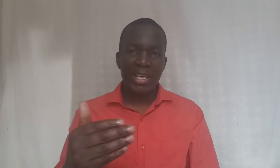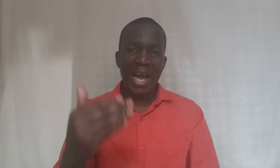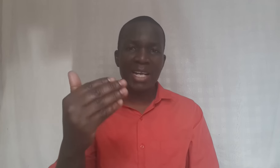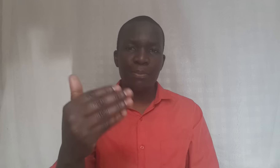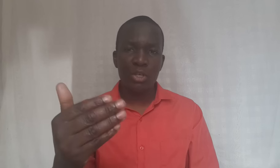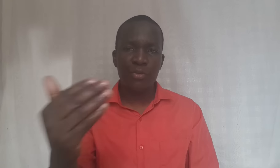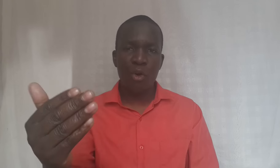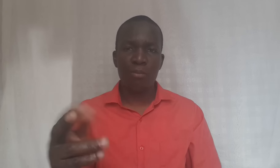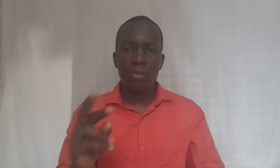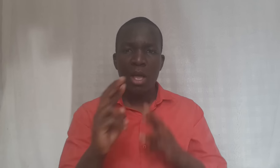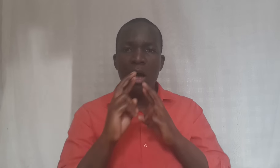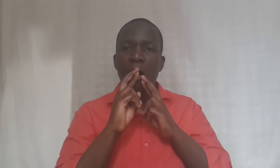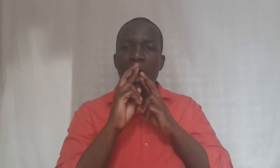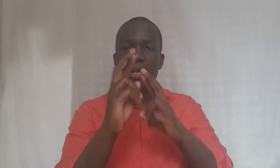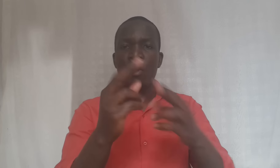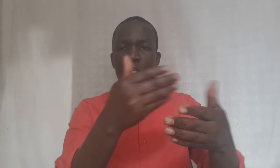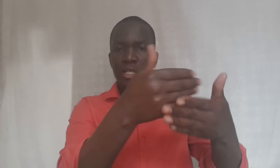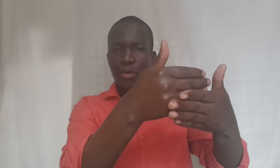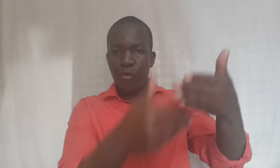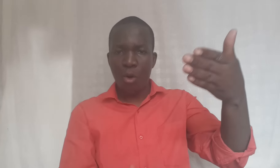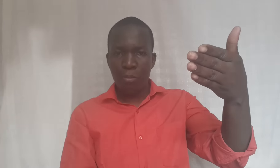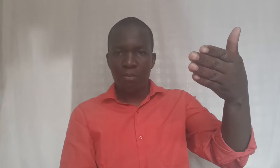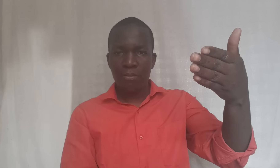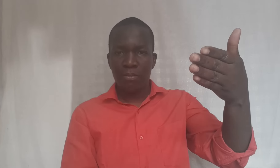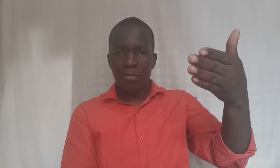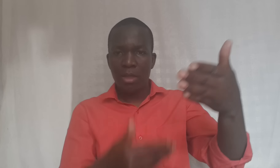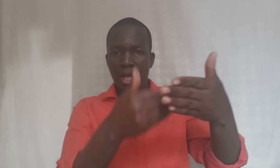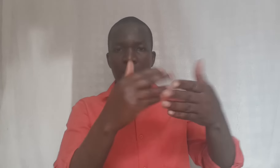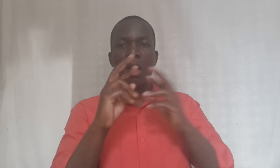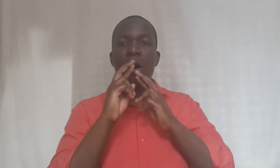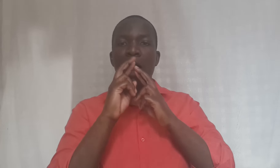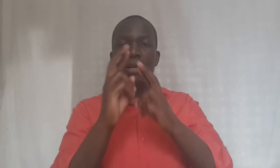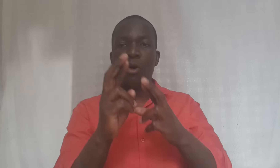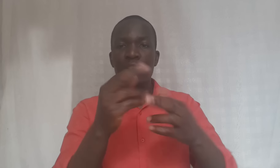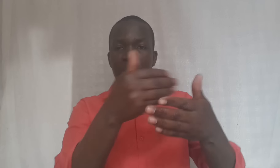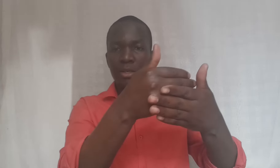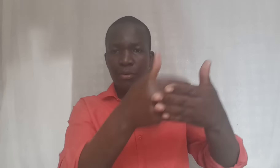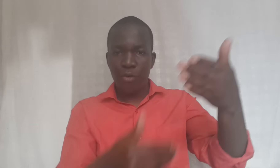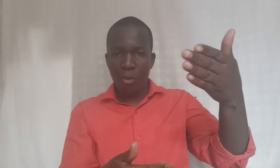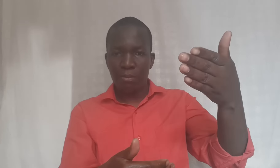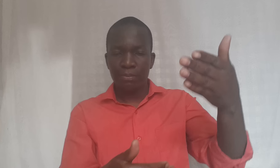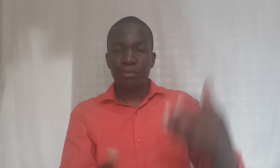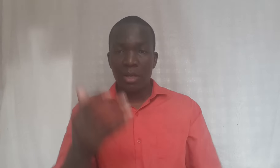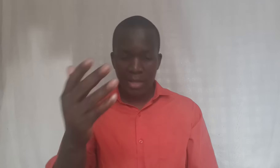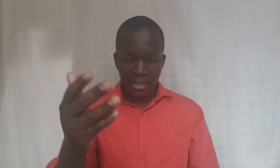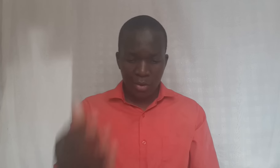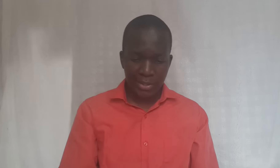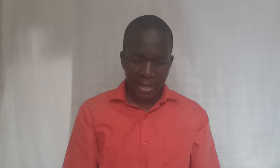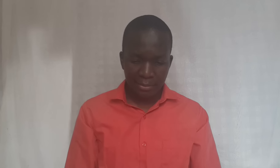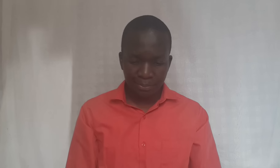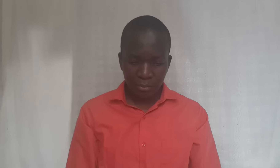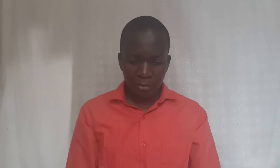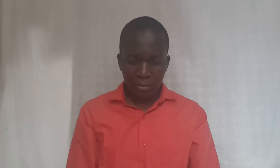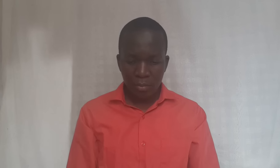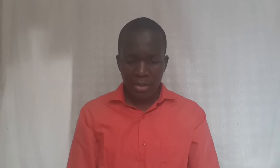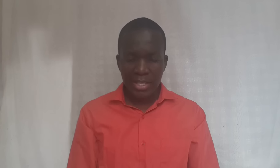a report form. A report form. A report form. That's how we sign. The next